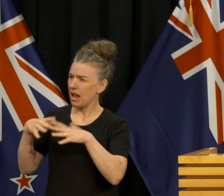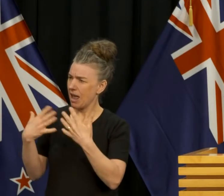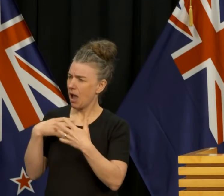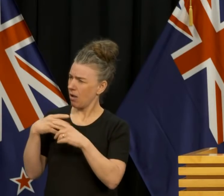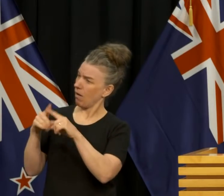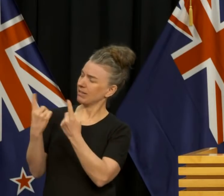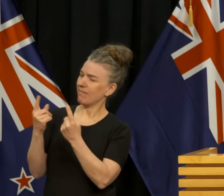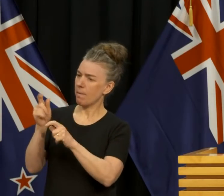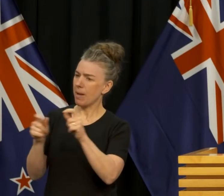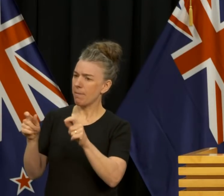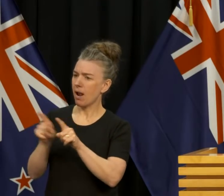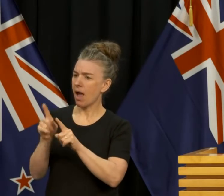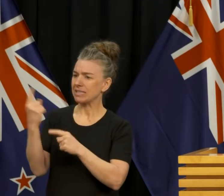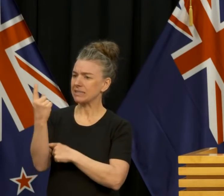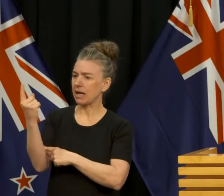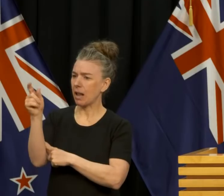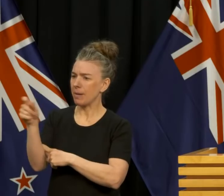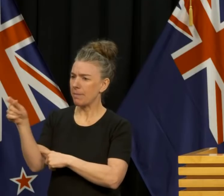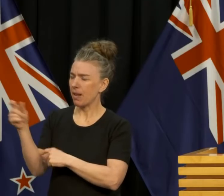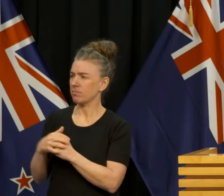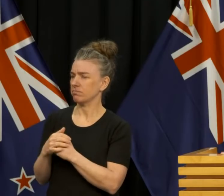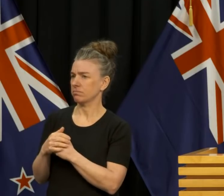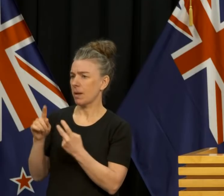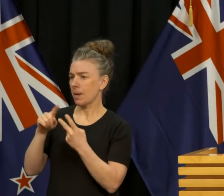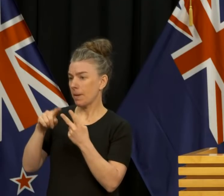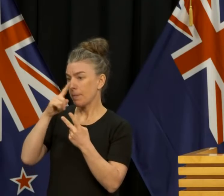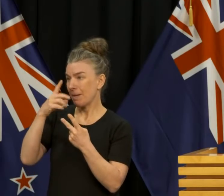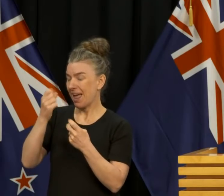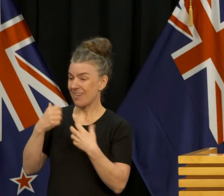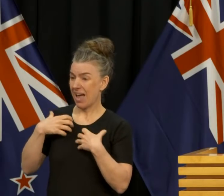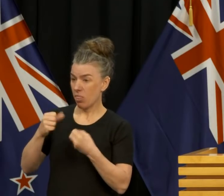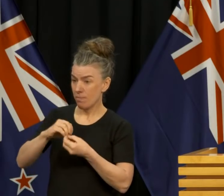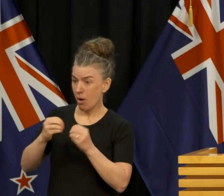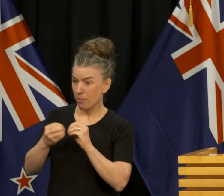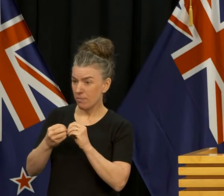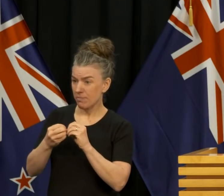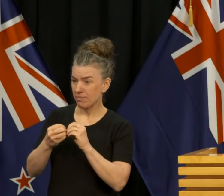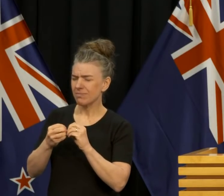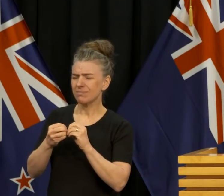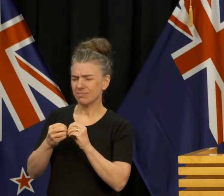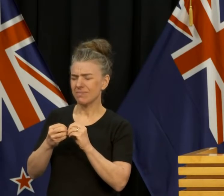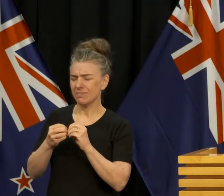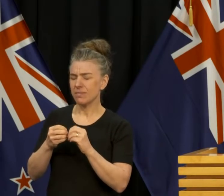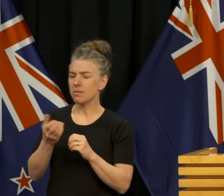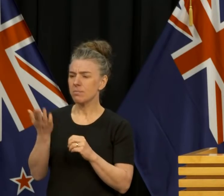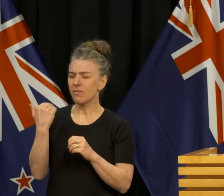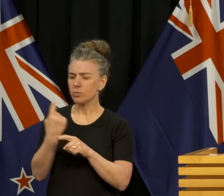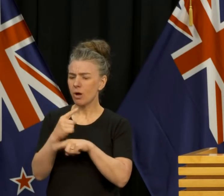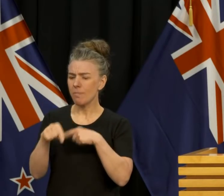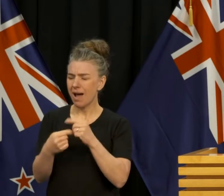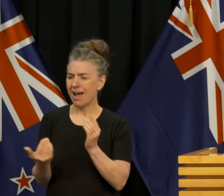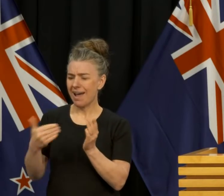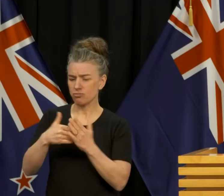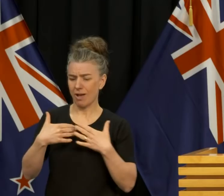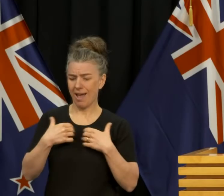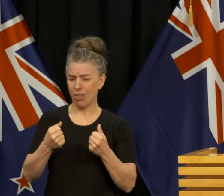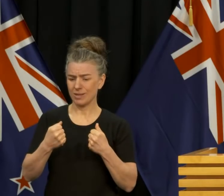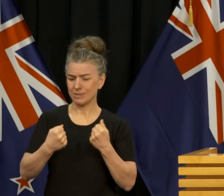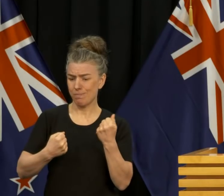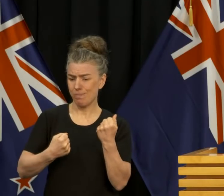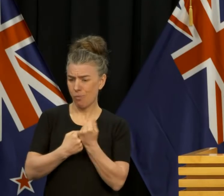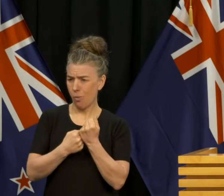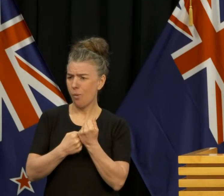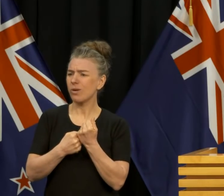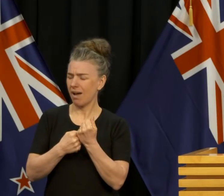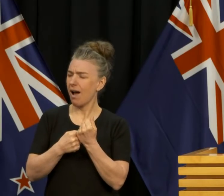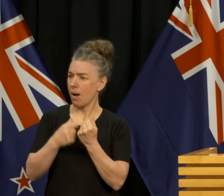are more people who have more complex health needs, which is one of the reasons why you've heard me talking about the additional health support that's available to